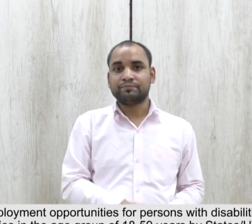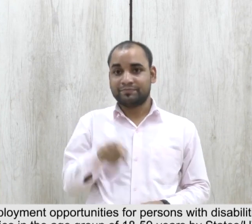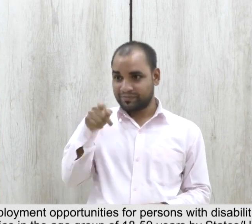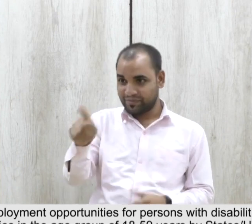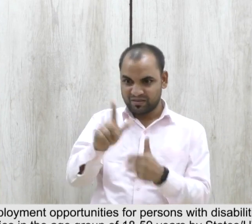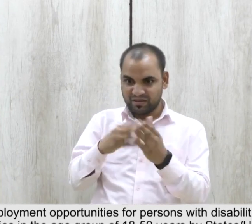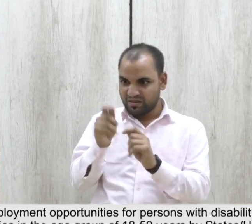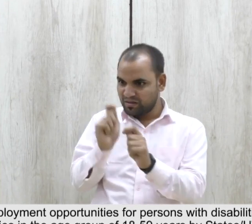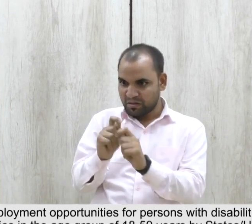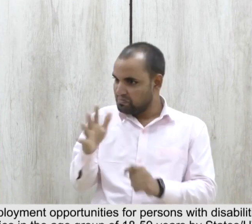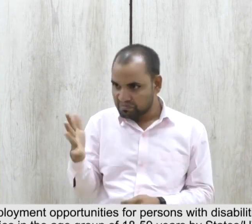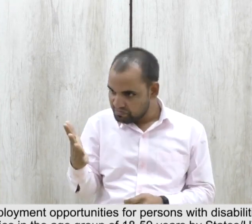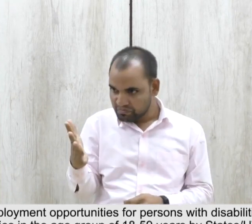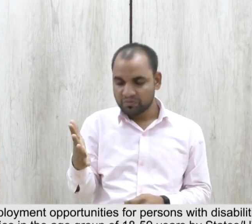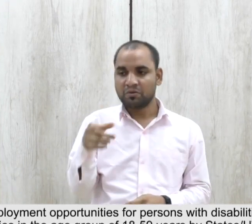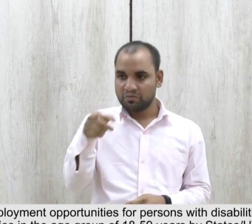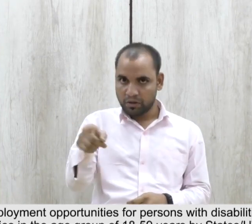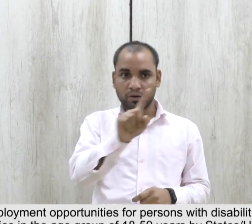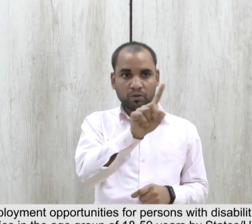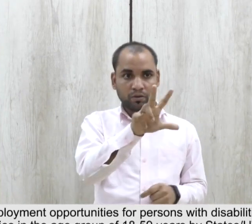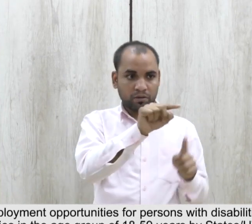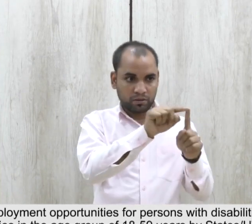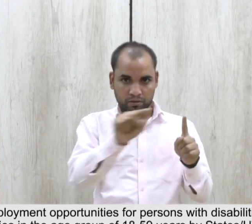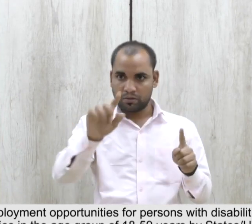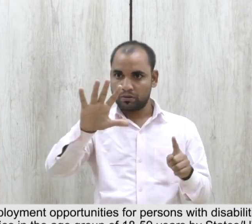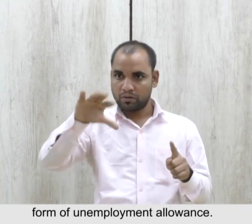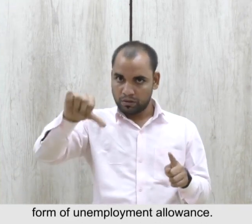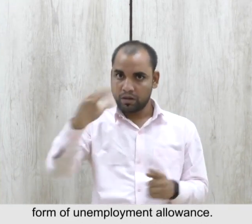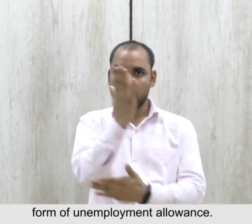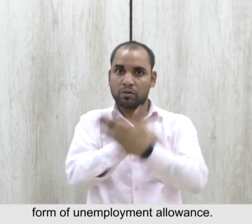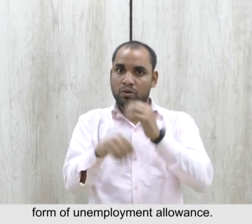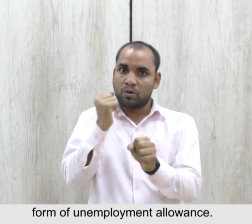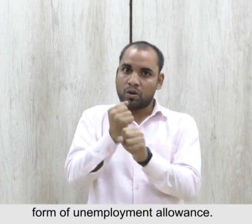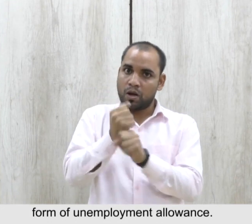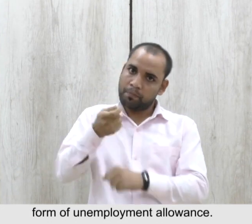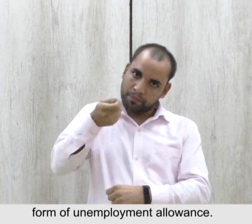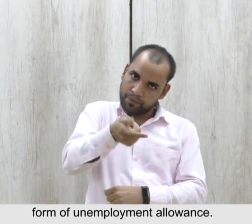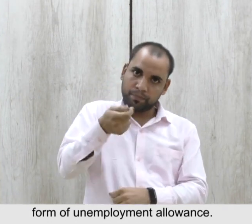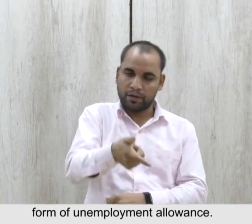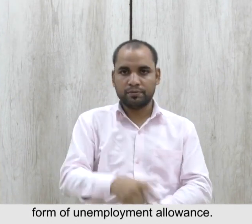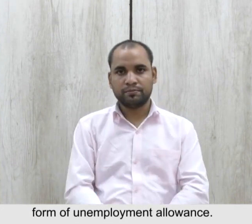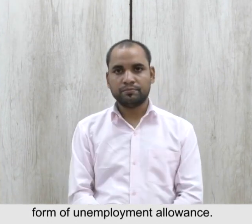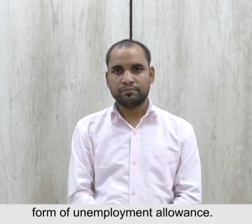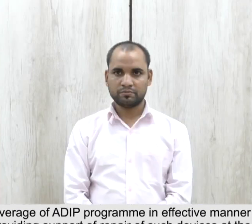to 59 years by states, union territories for support in the form of unemployment allowance.